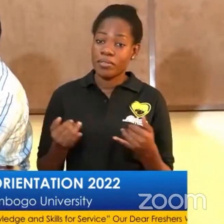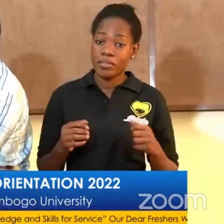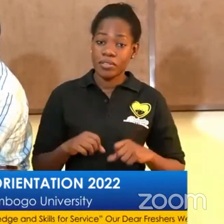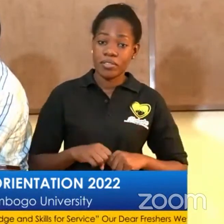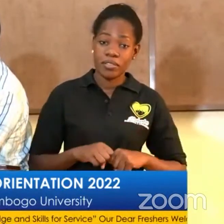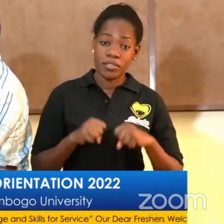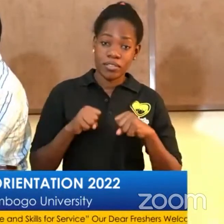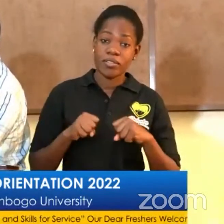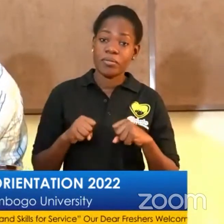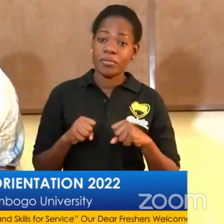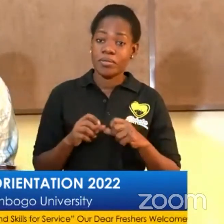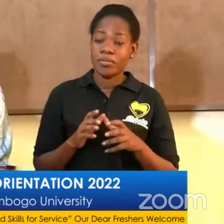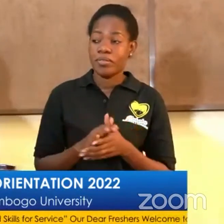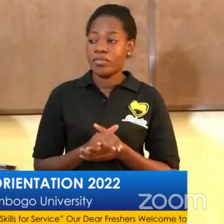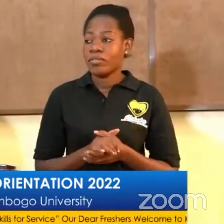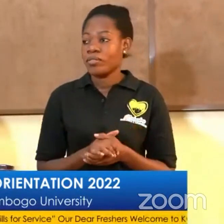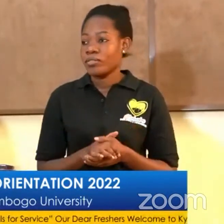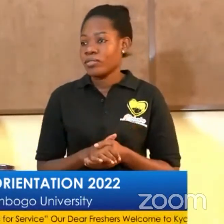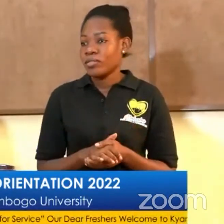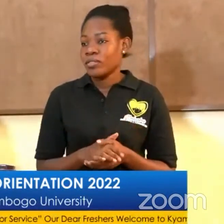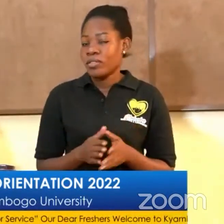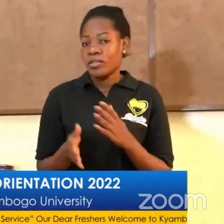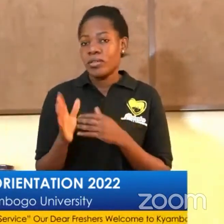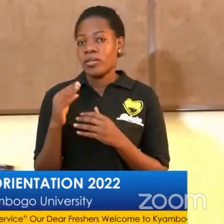next session. God bless you as you listen.